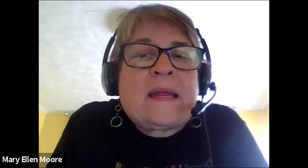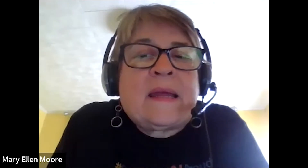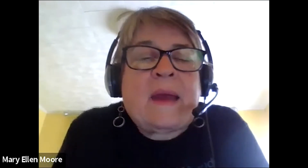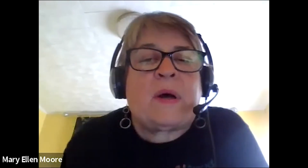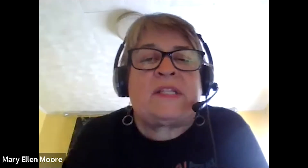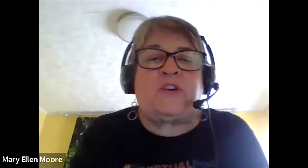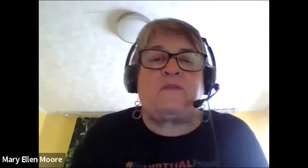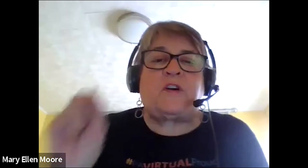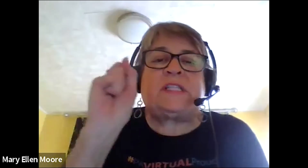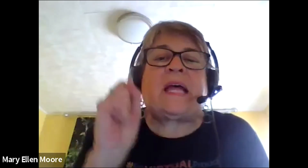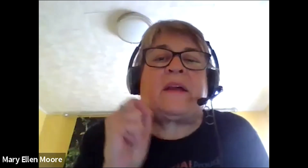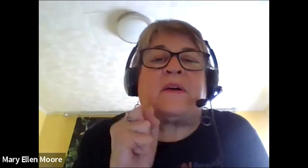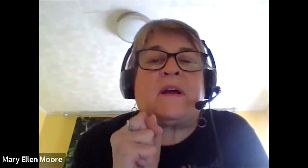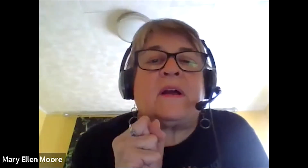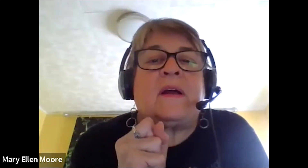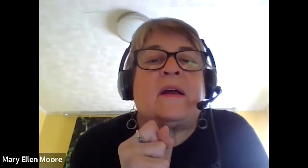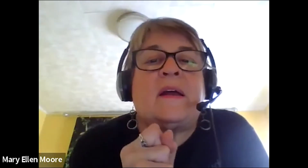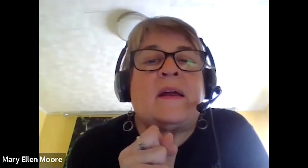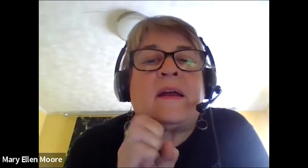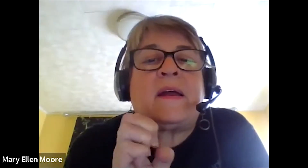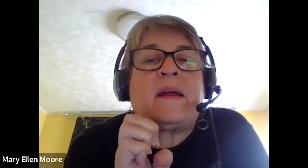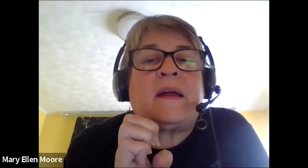Okay, what's your first letter?